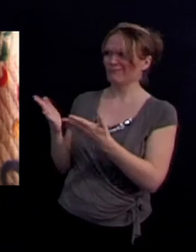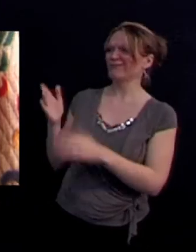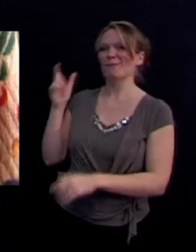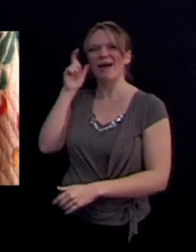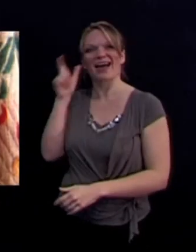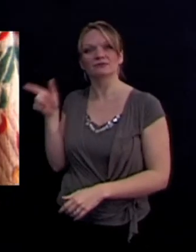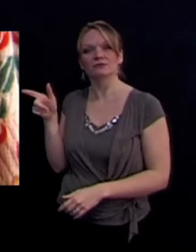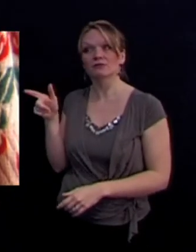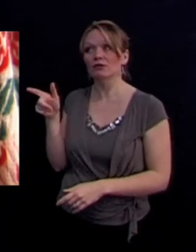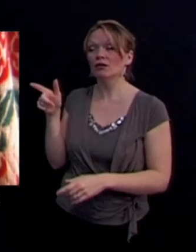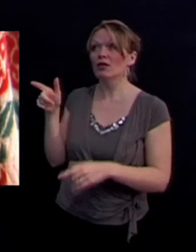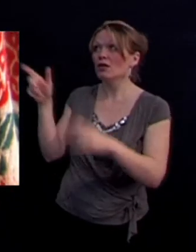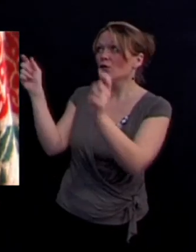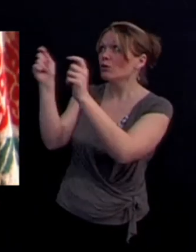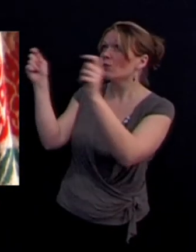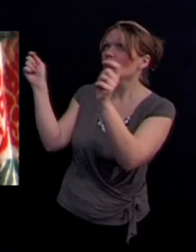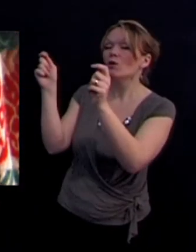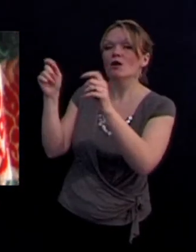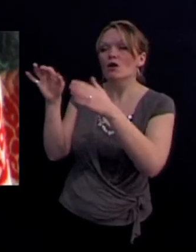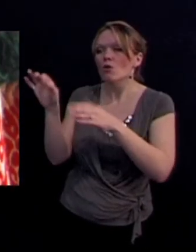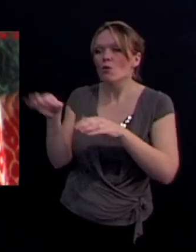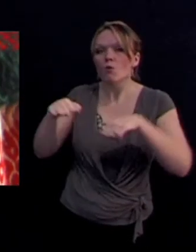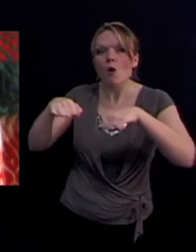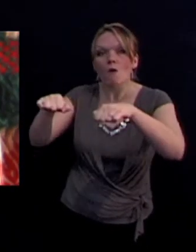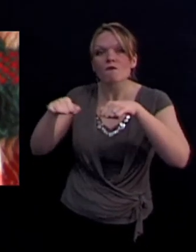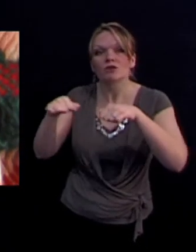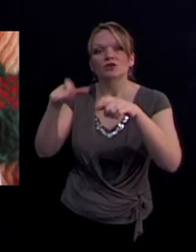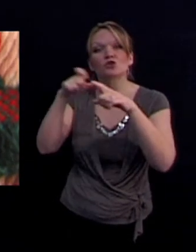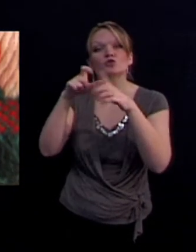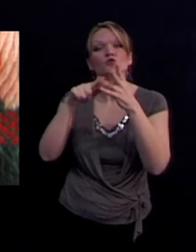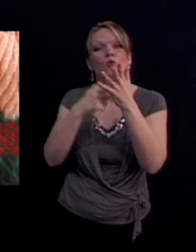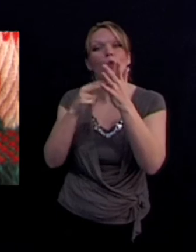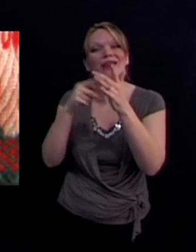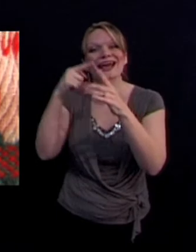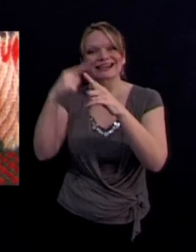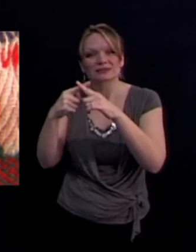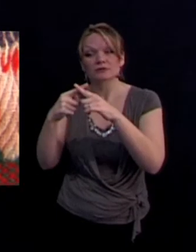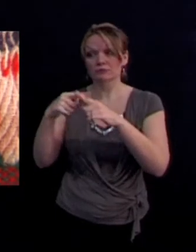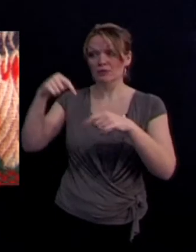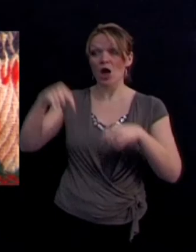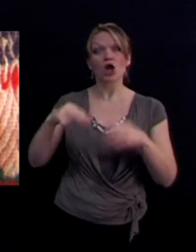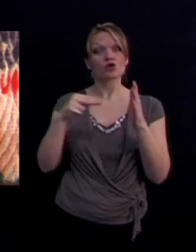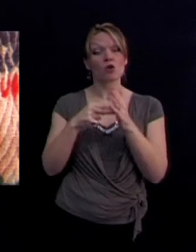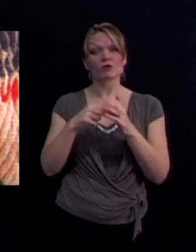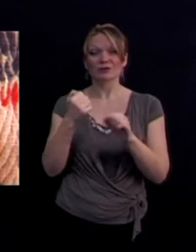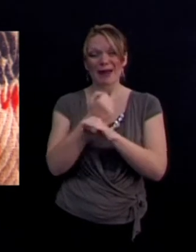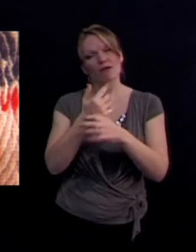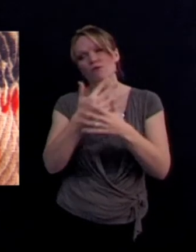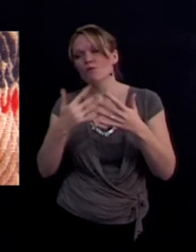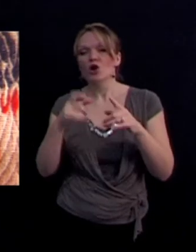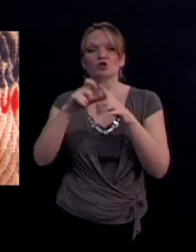The bed hangings are replica and hand-woven in Dornix. Norwich was once a major producer of Dornix fabric.